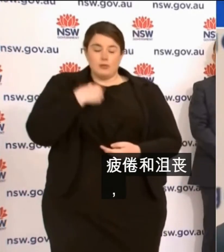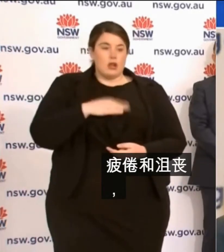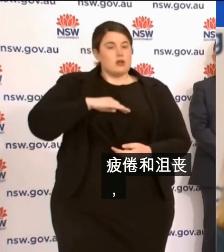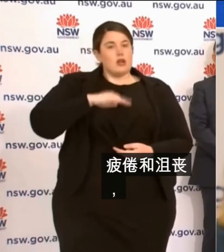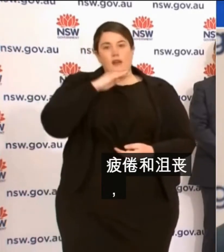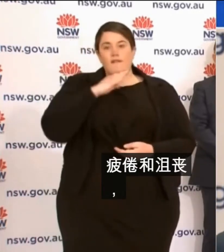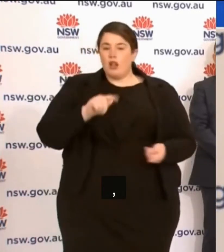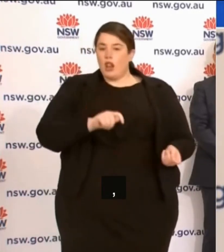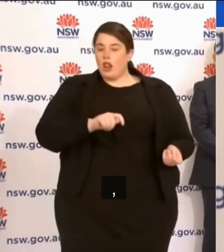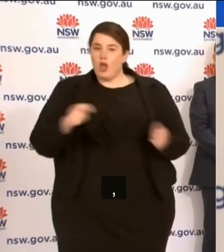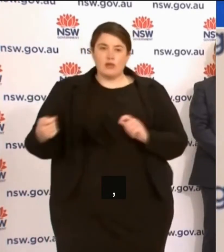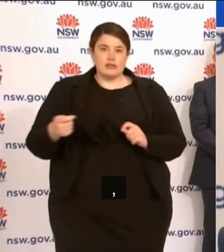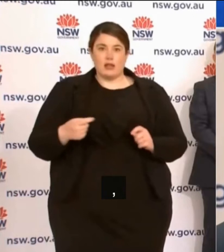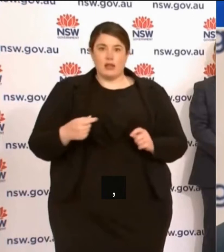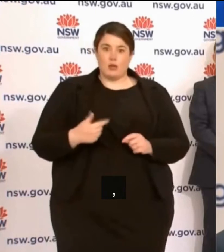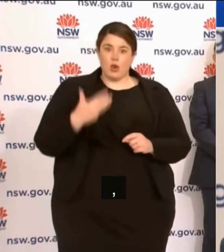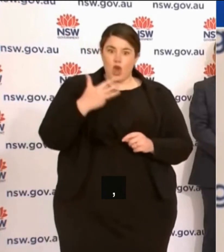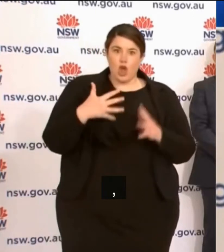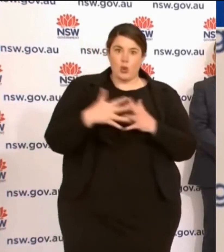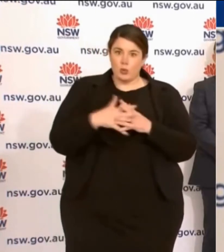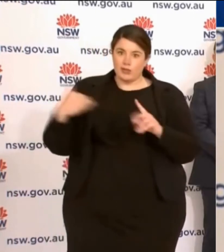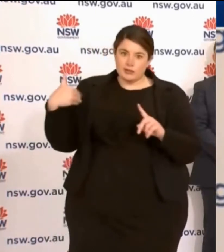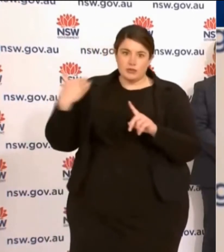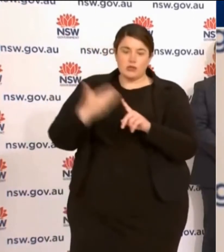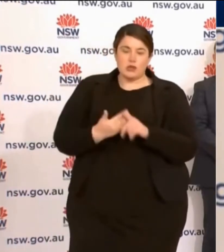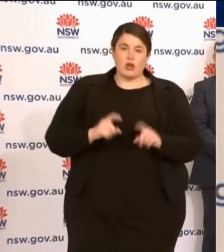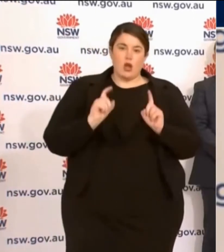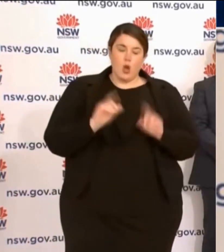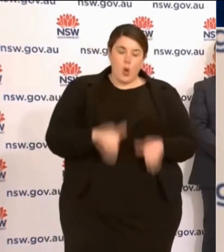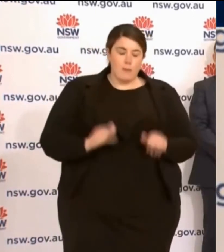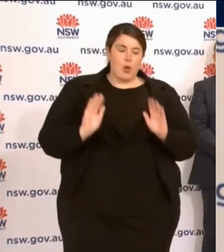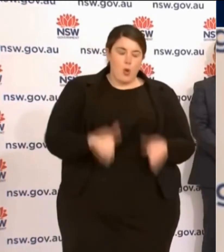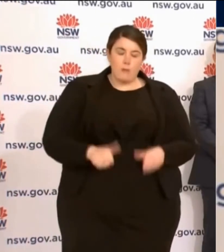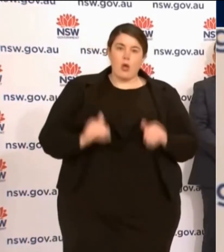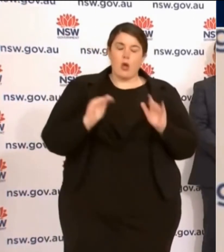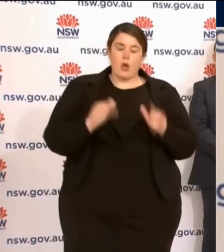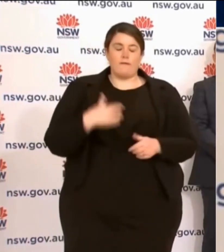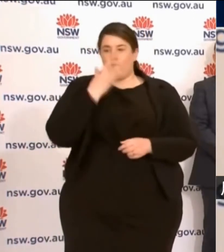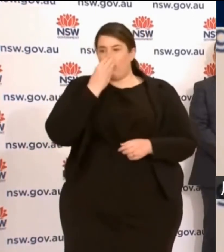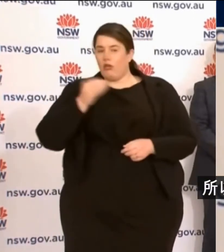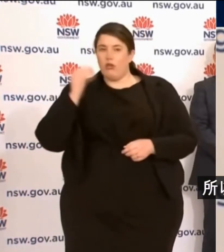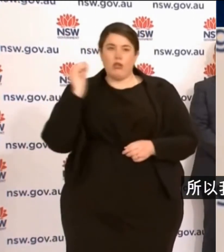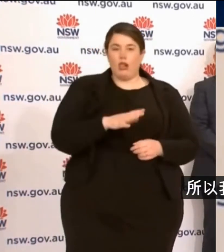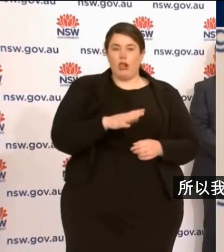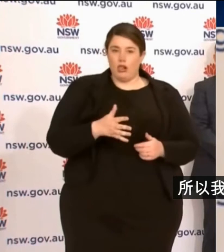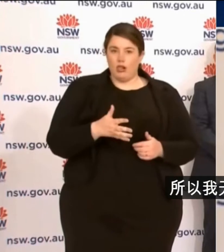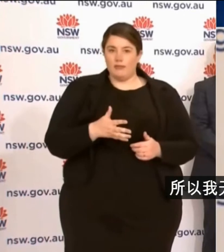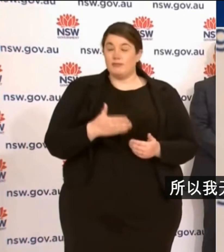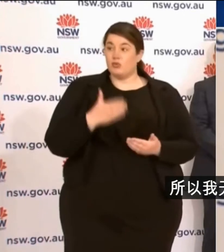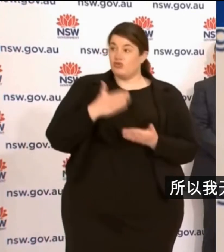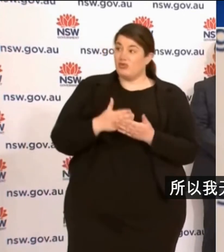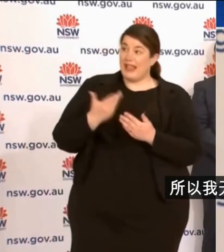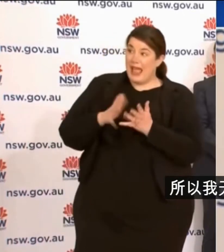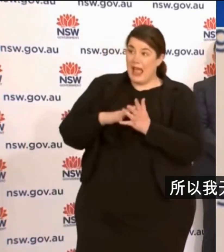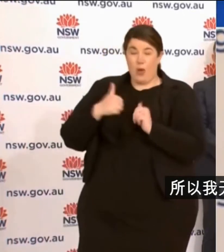with the length and duration of the restrictions. So I can't, in answering your